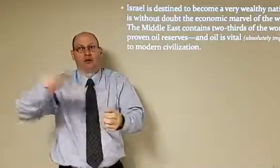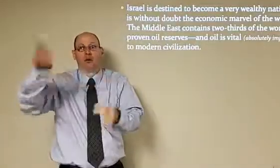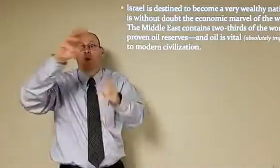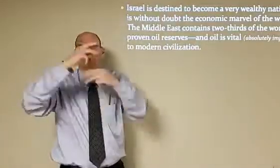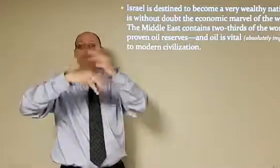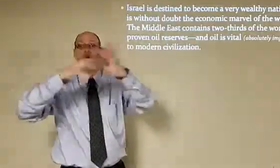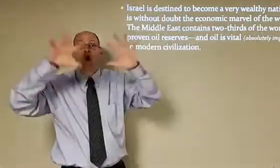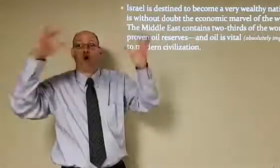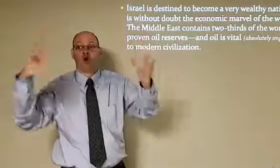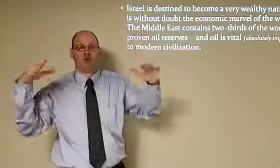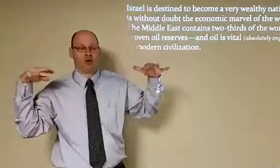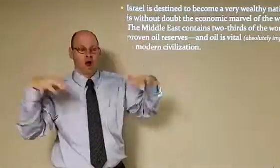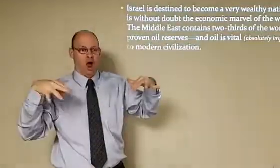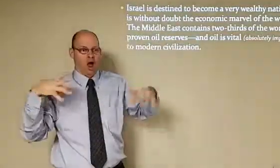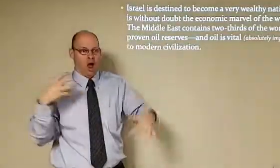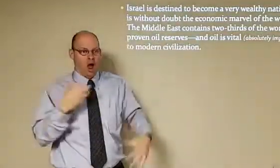It's fact.